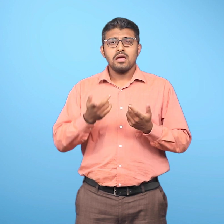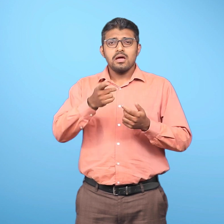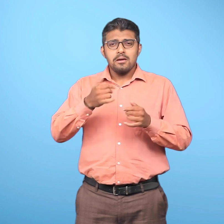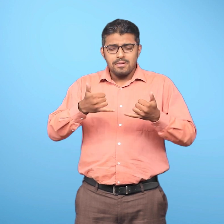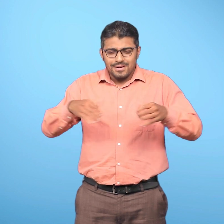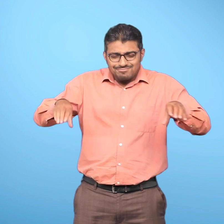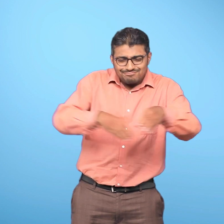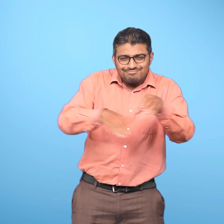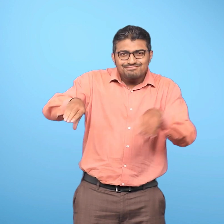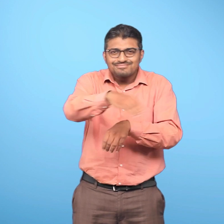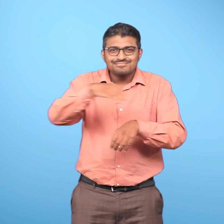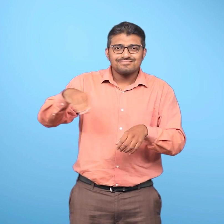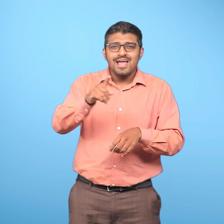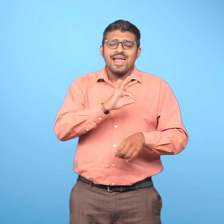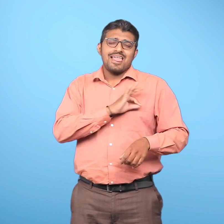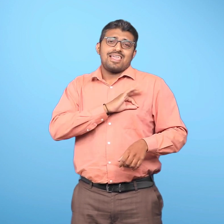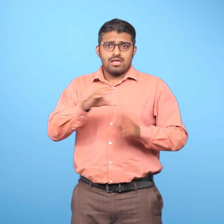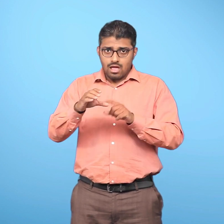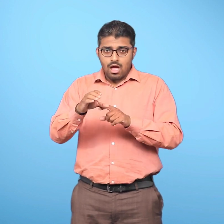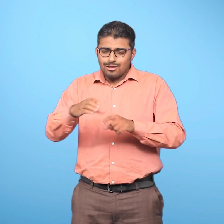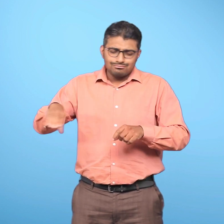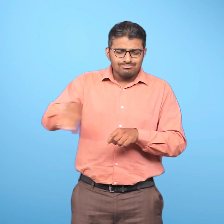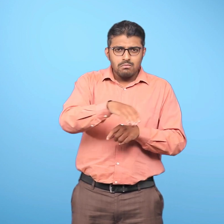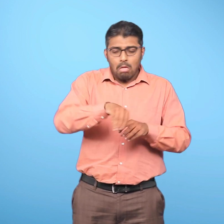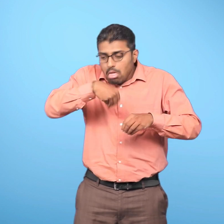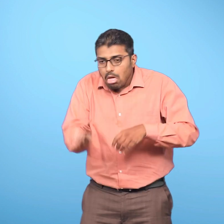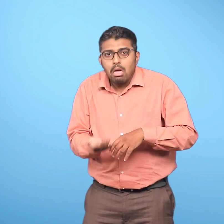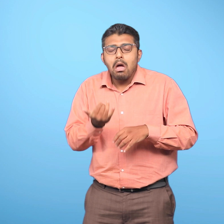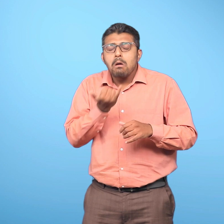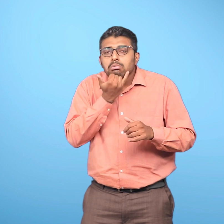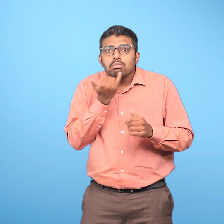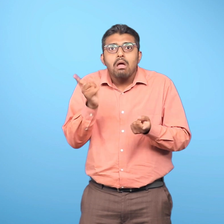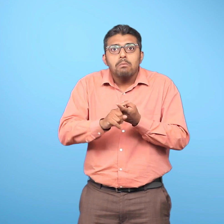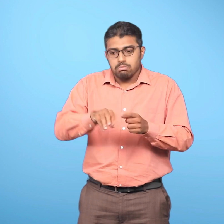You accidentally dropped your favorite toy and broke it.